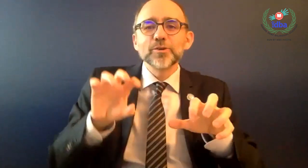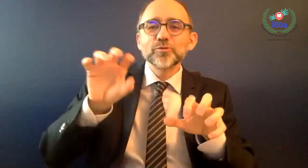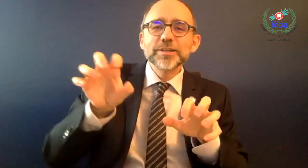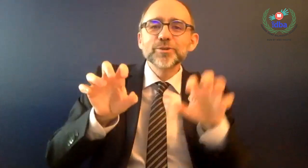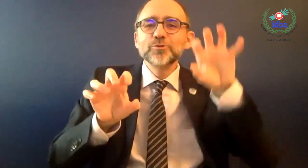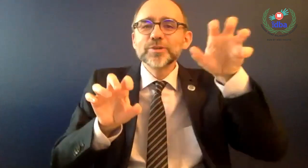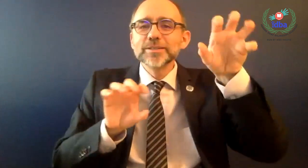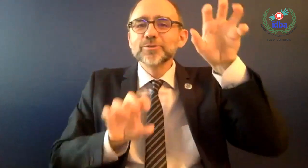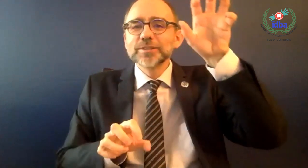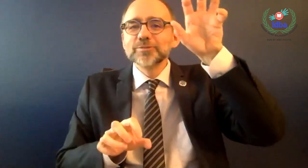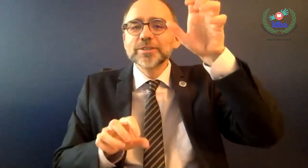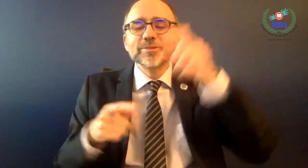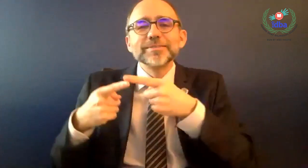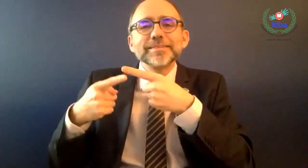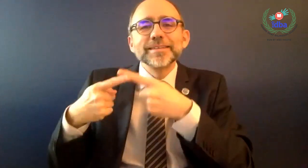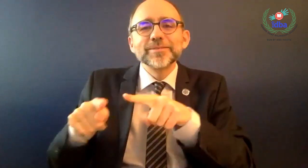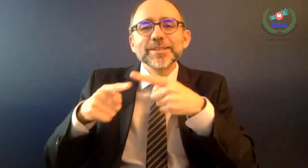That we have variations